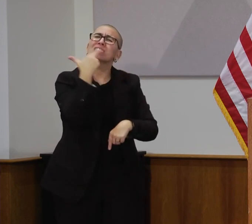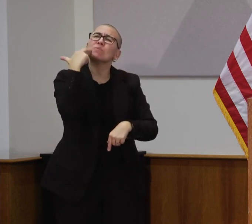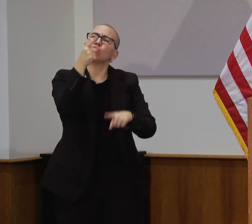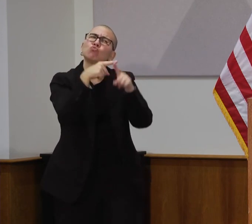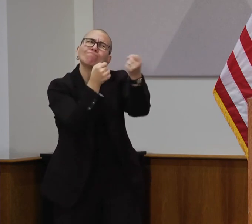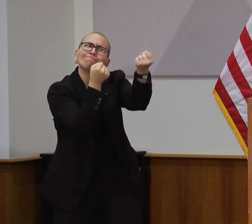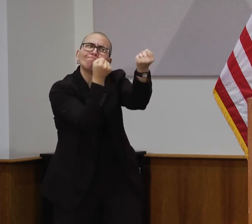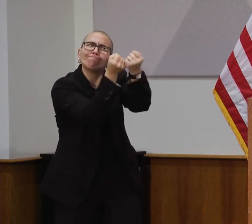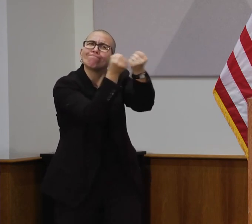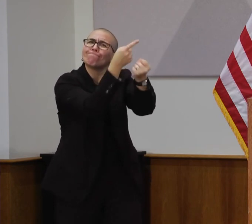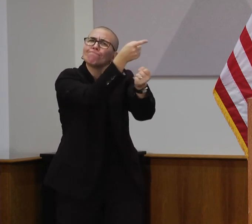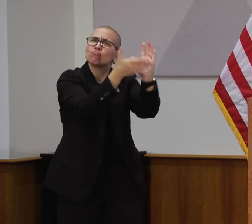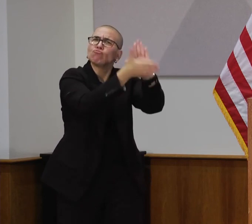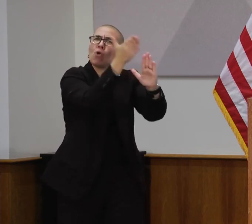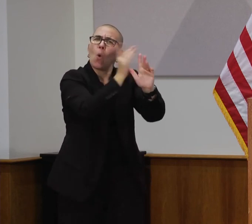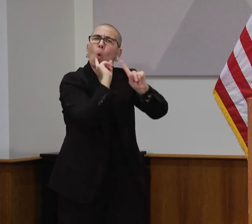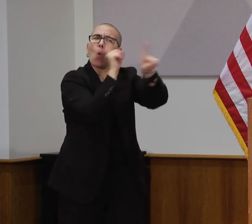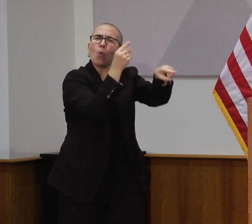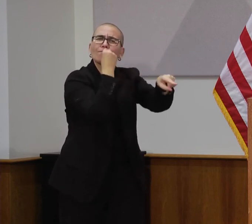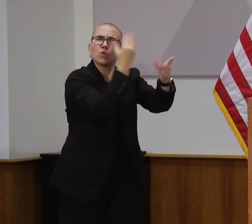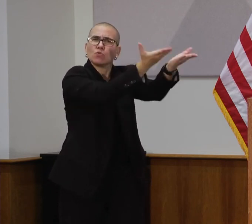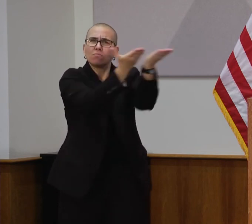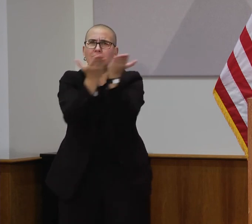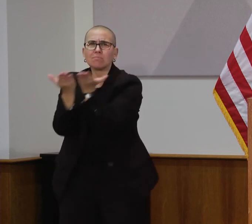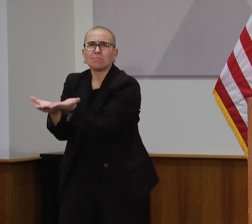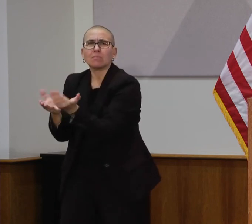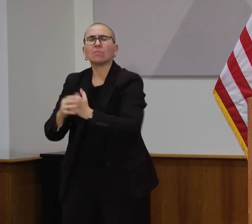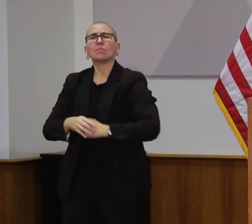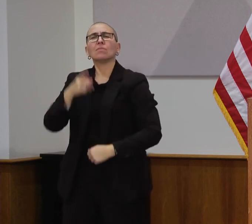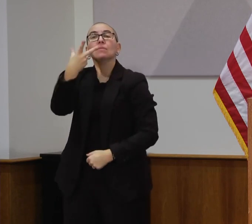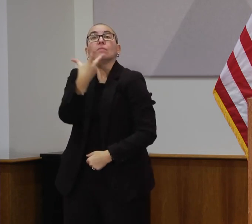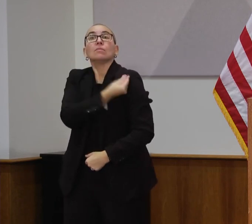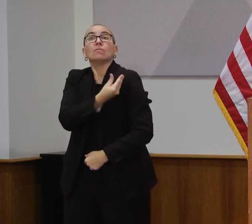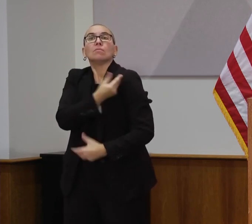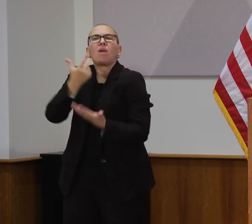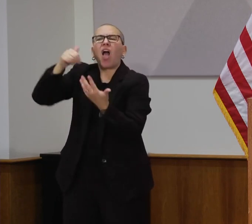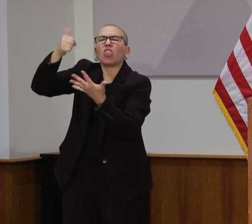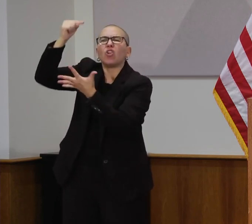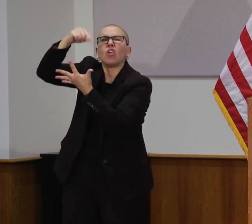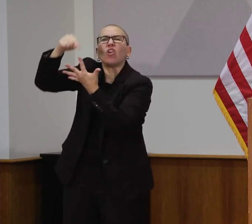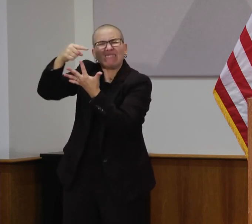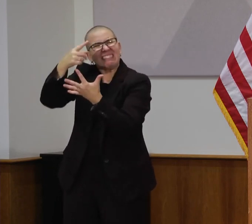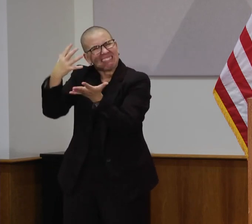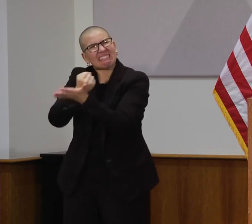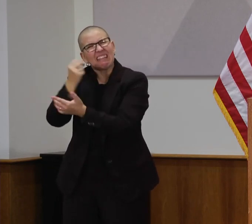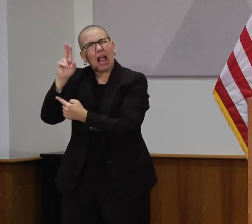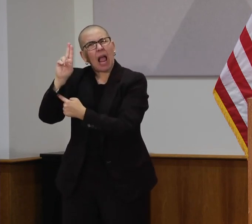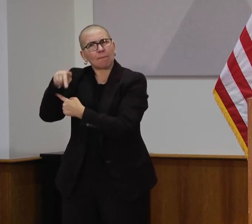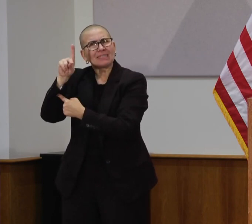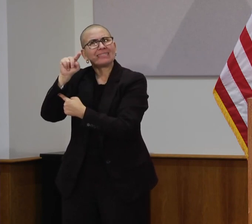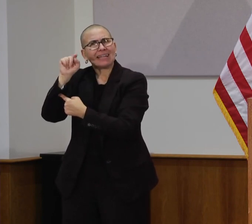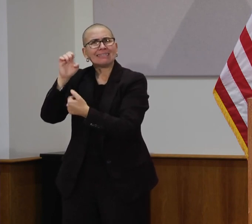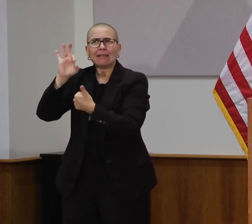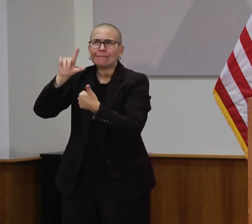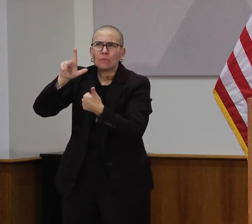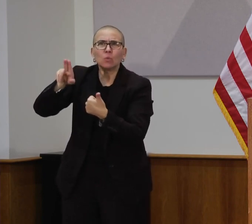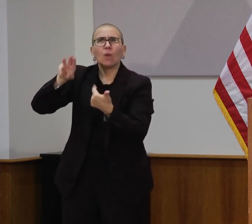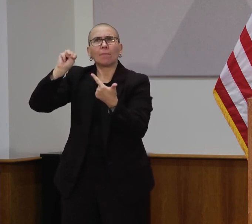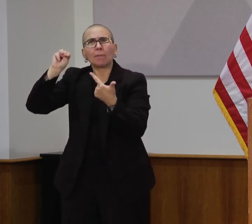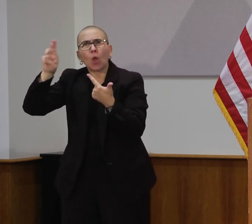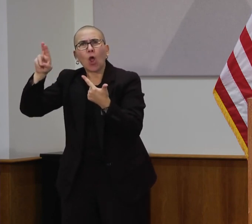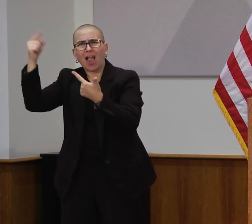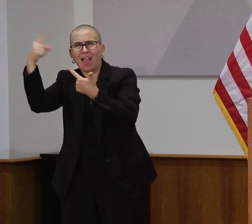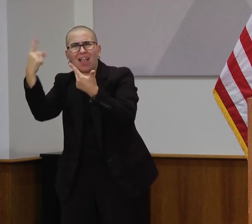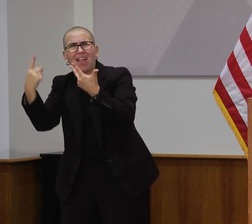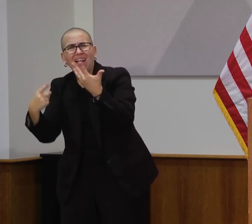all your vaccines updated, particularly the flu, because we know it works. And call your doctor when you need help. We will always